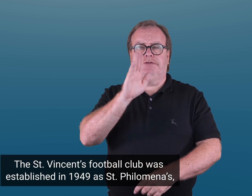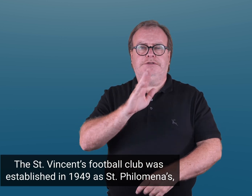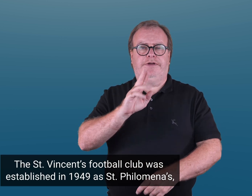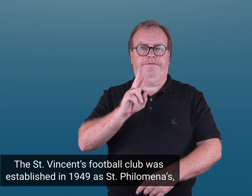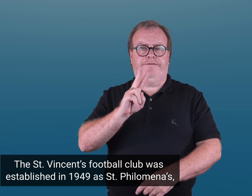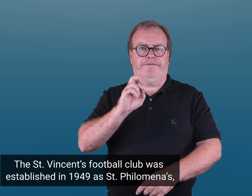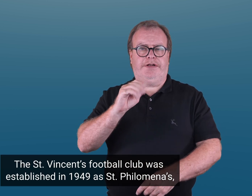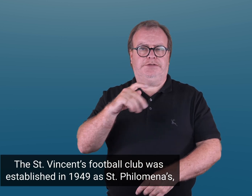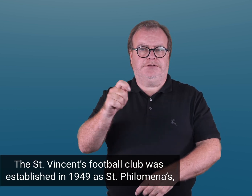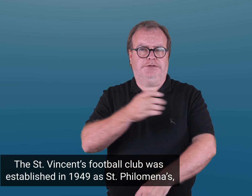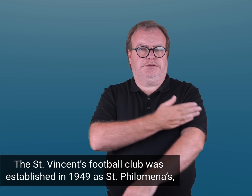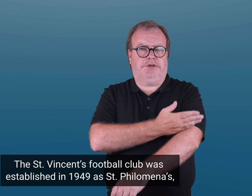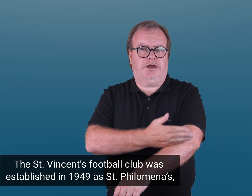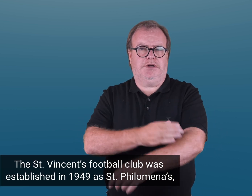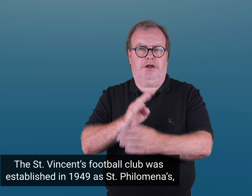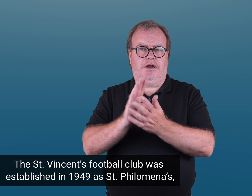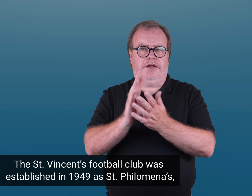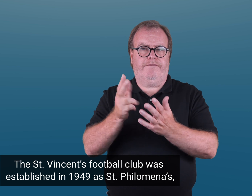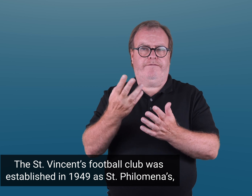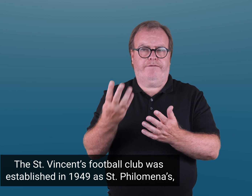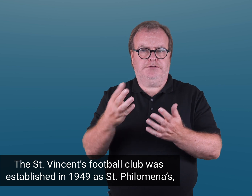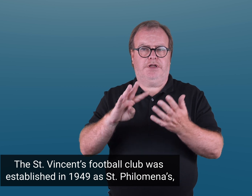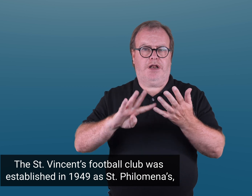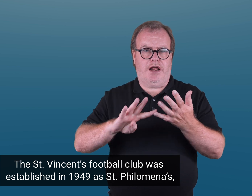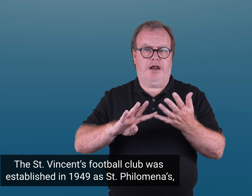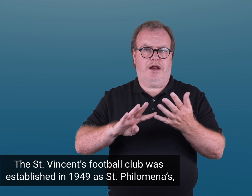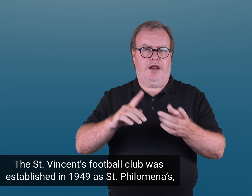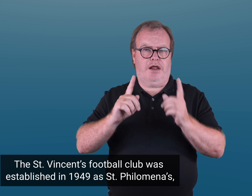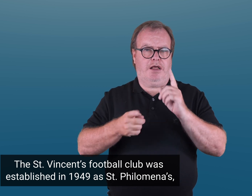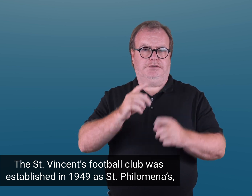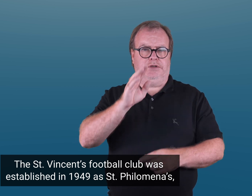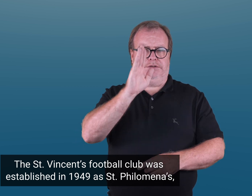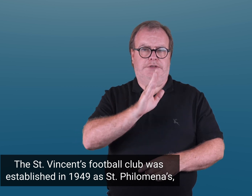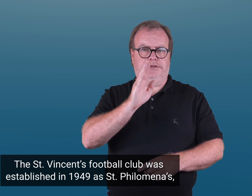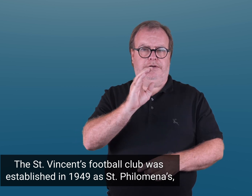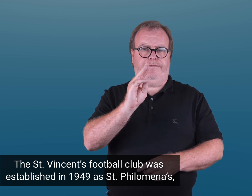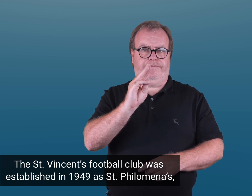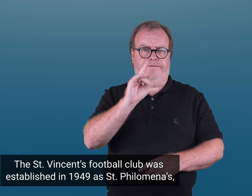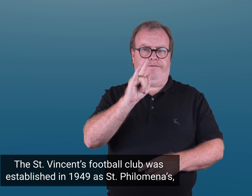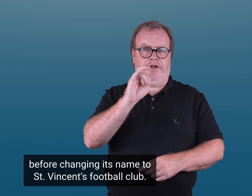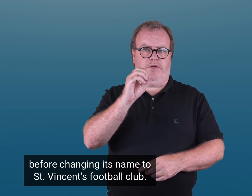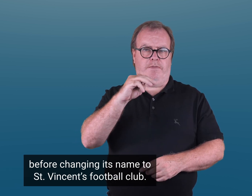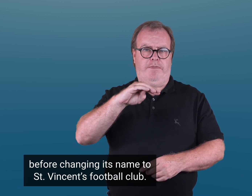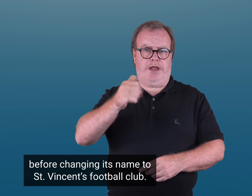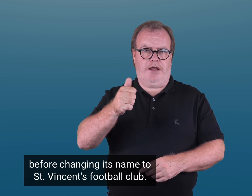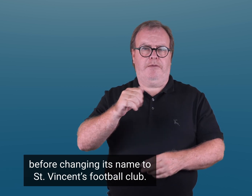The St. Vincent's Football Club was established in 1949 as St. Philomena's, before changing